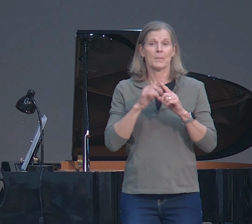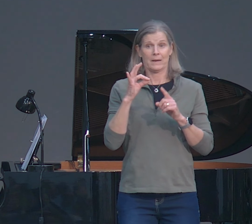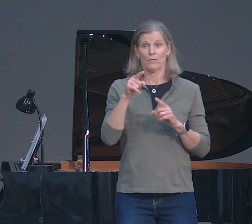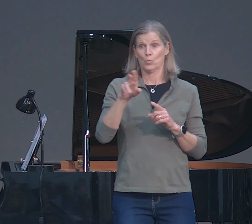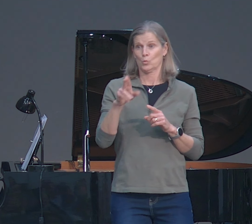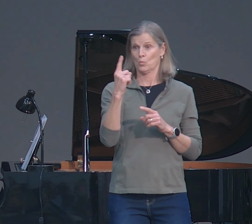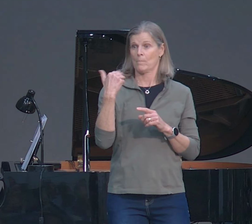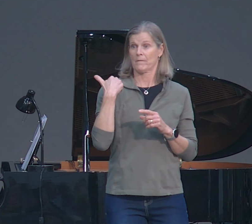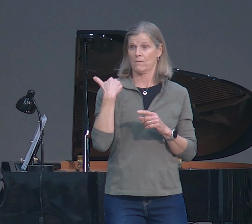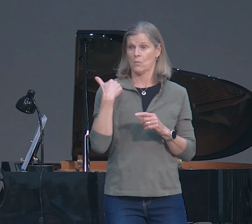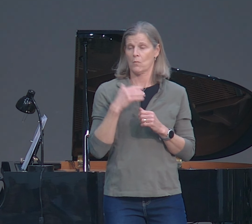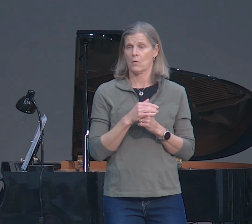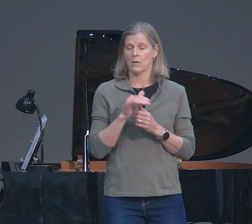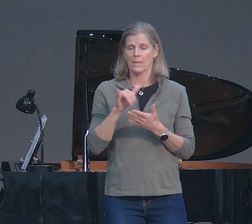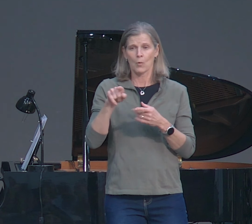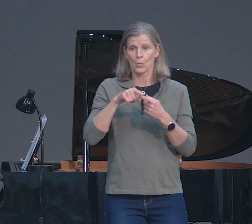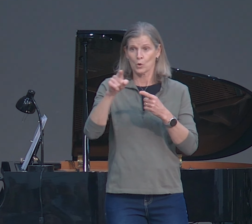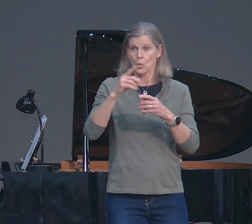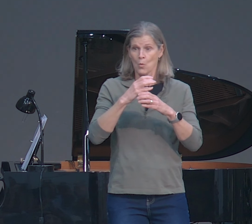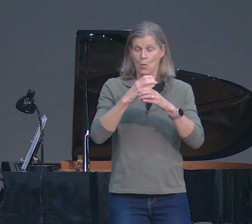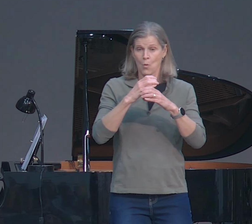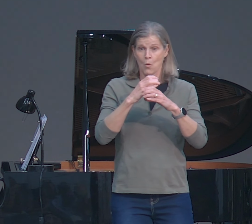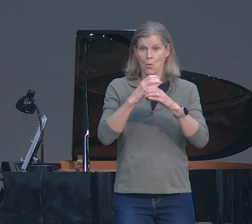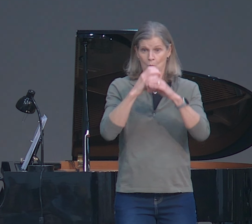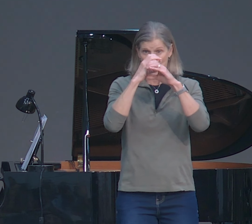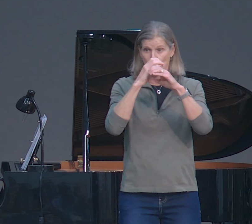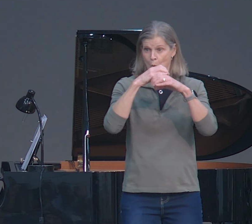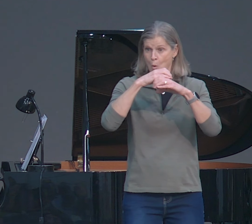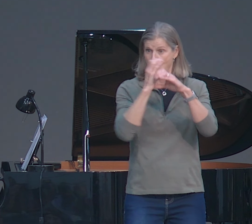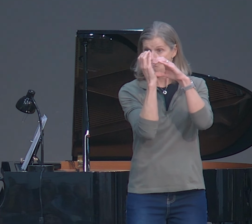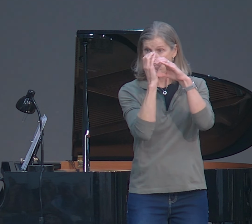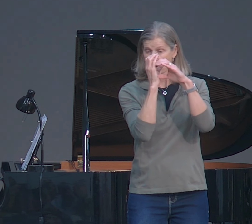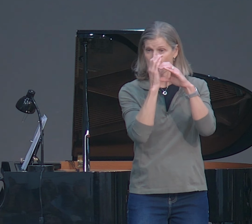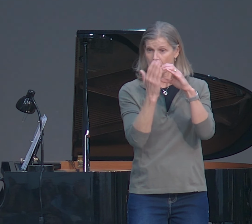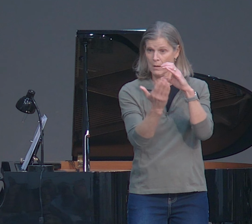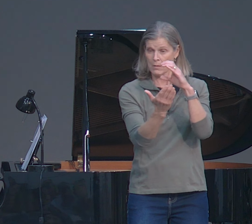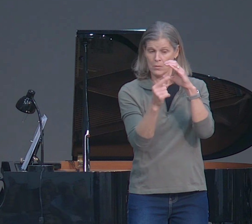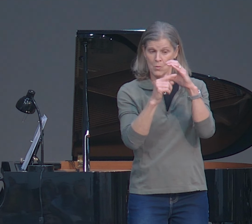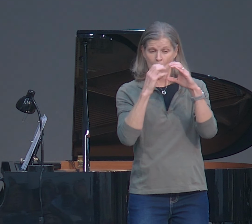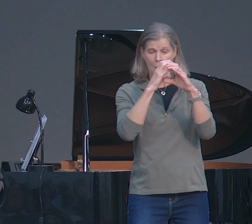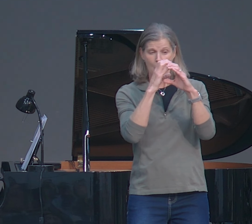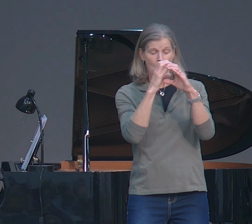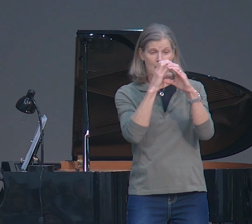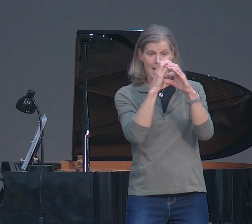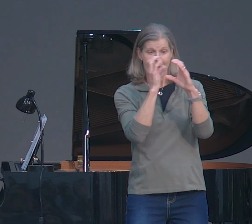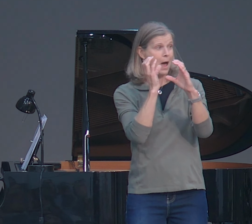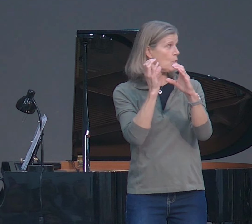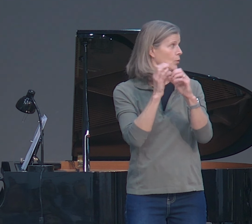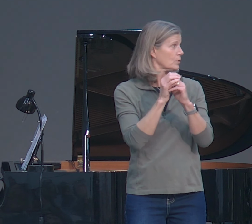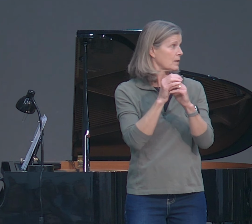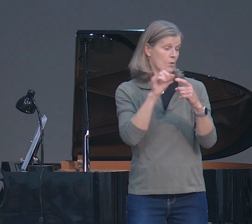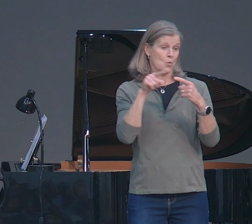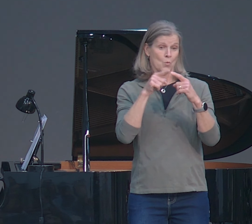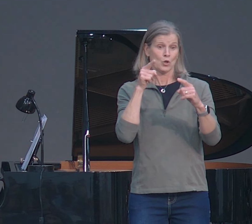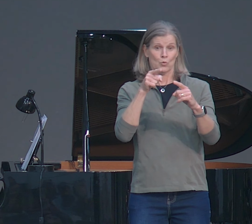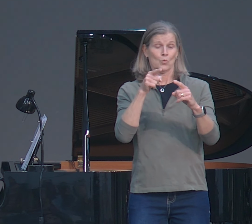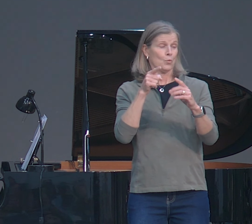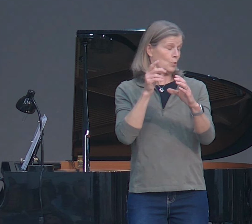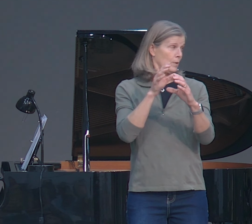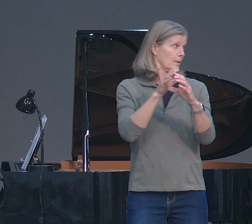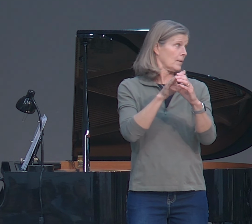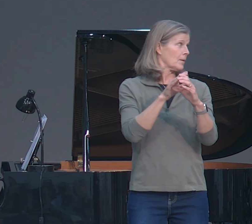know that when you open it up to look through the spyglass, you open it all the way out, and as